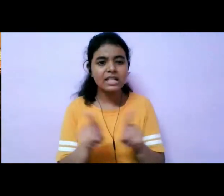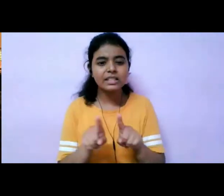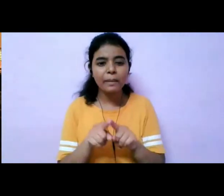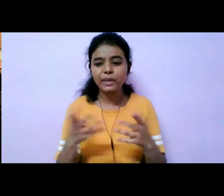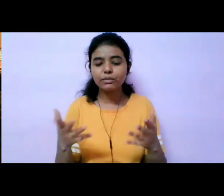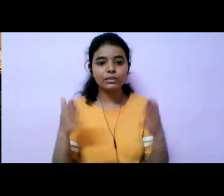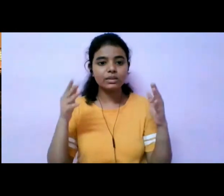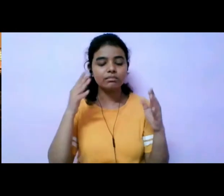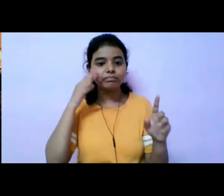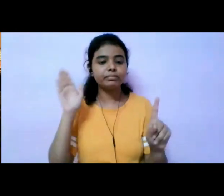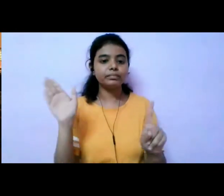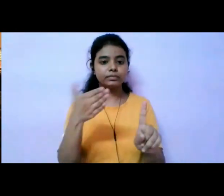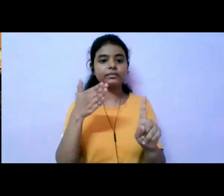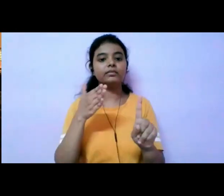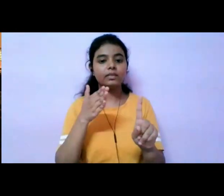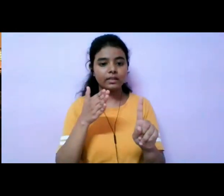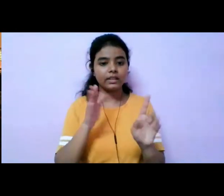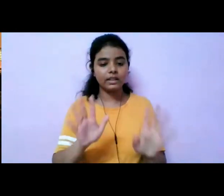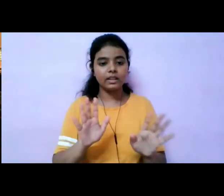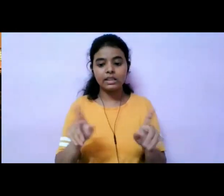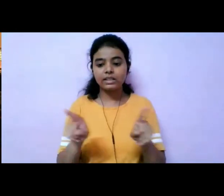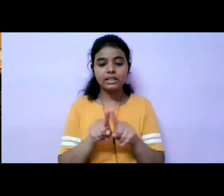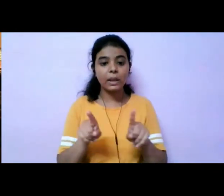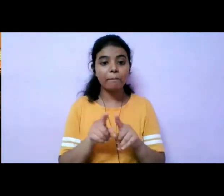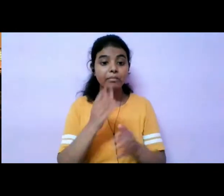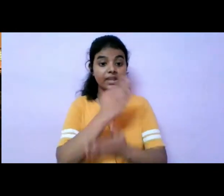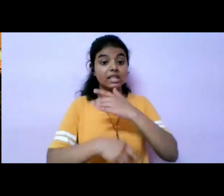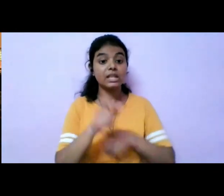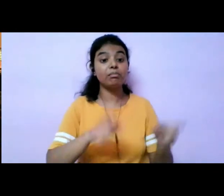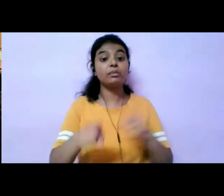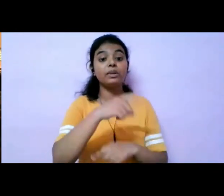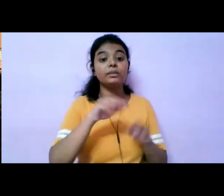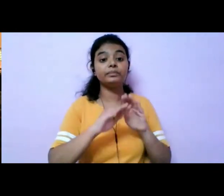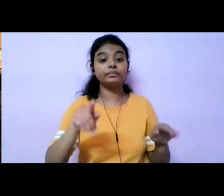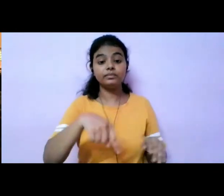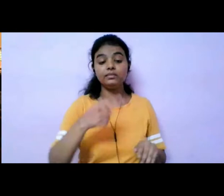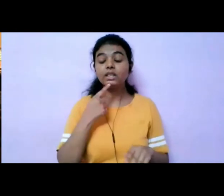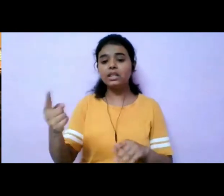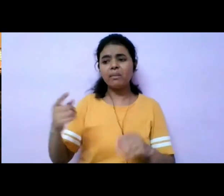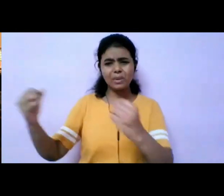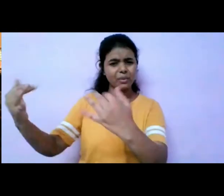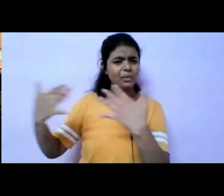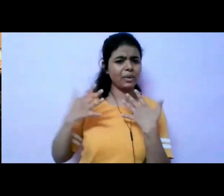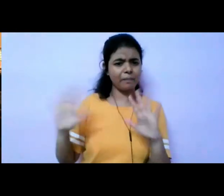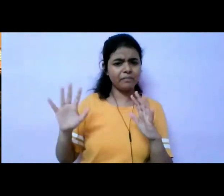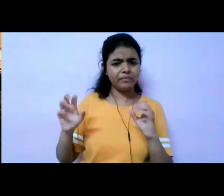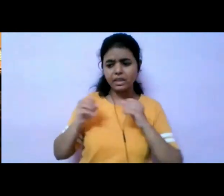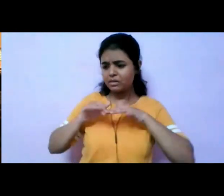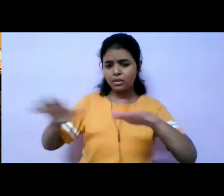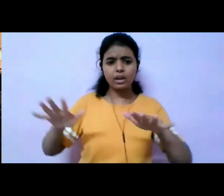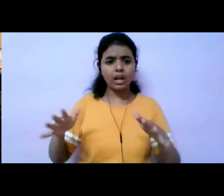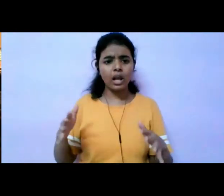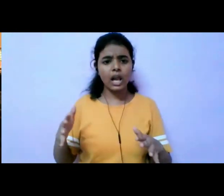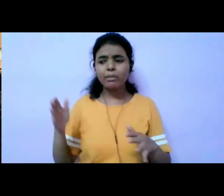of attention. It's a push by disabled people to say, we're not inspirational. We're not here to make